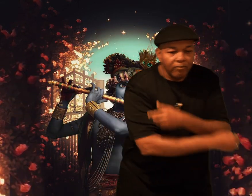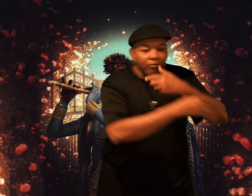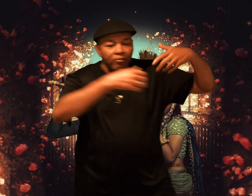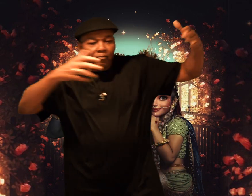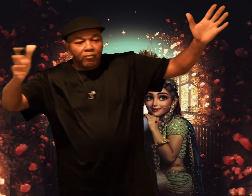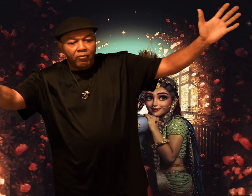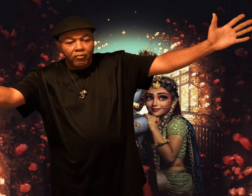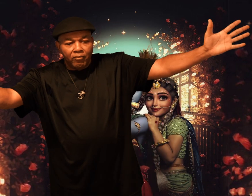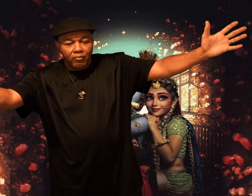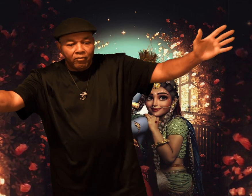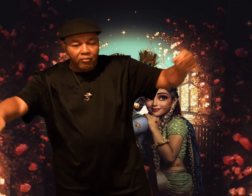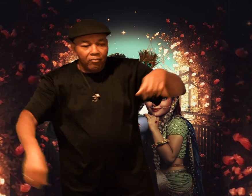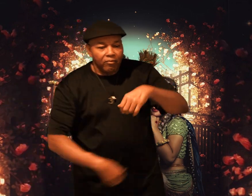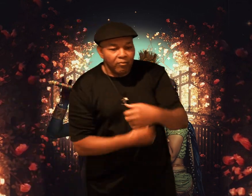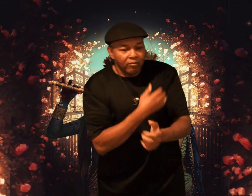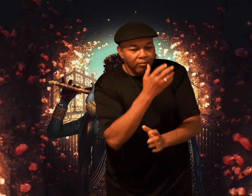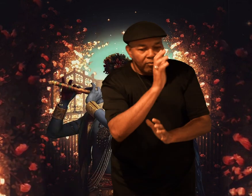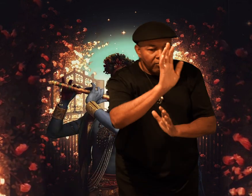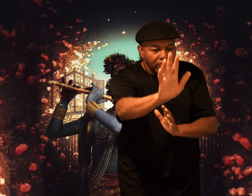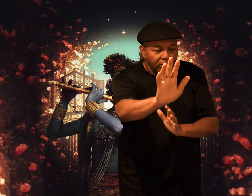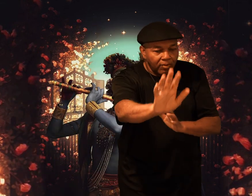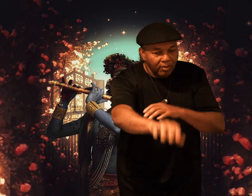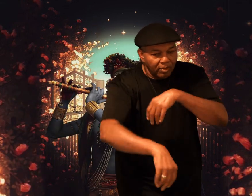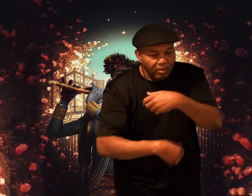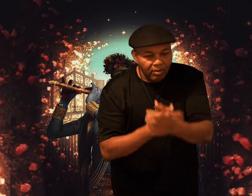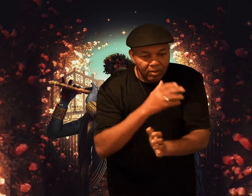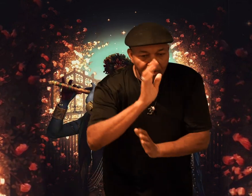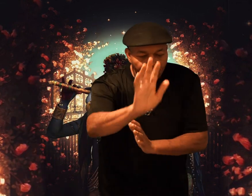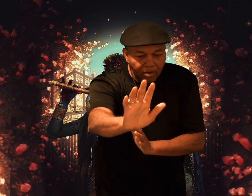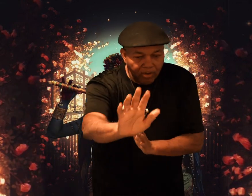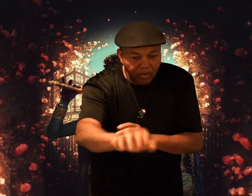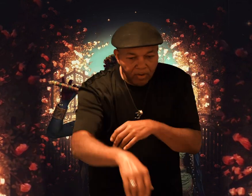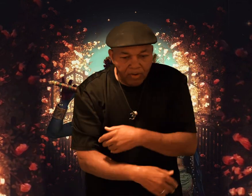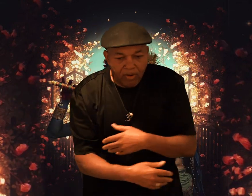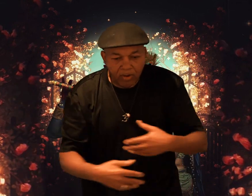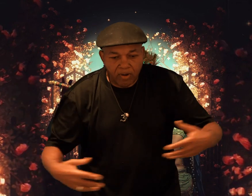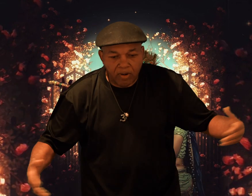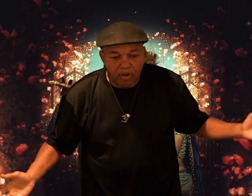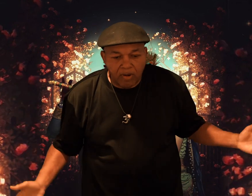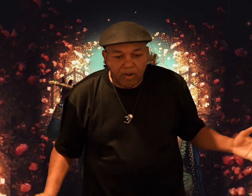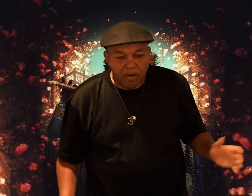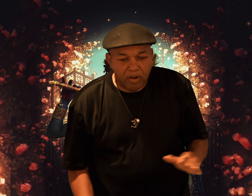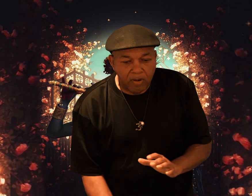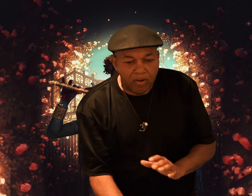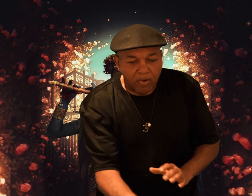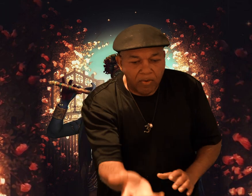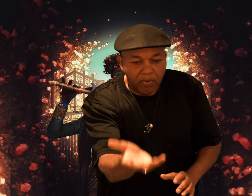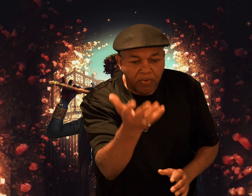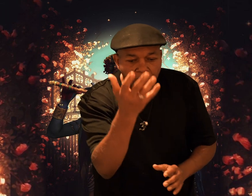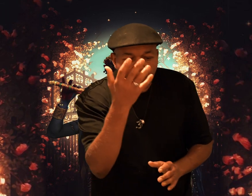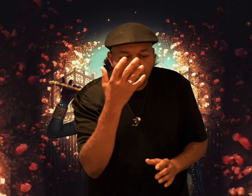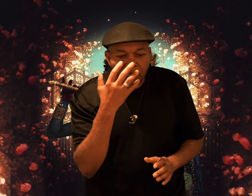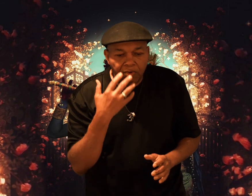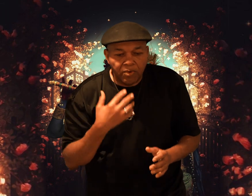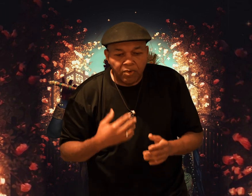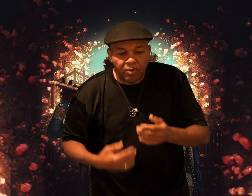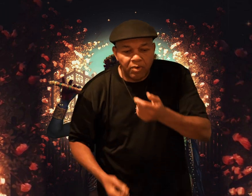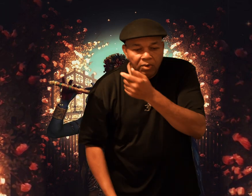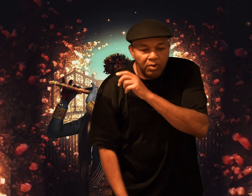and strong, cause a kind word can go a long way. Help someone whose faith is gone to get back up and carry